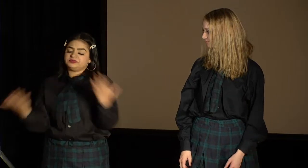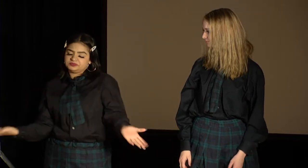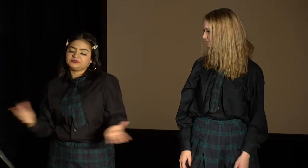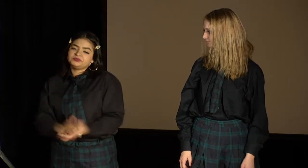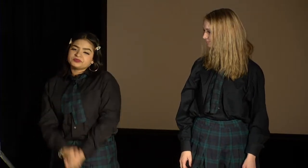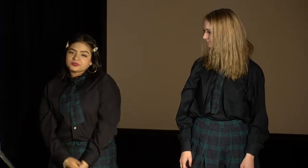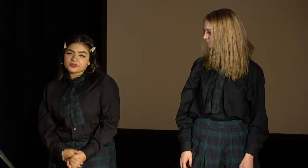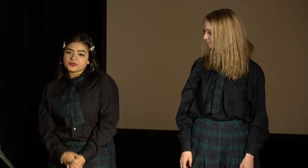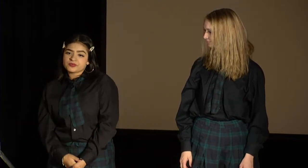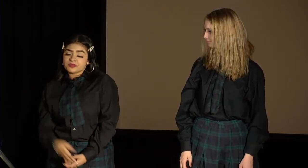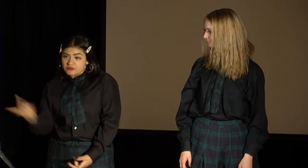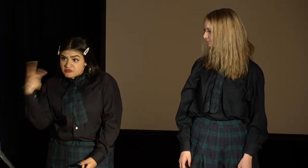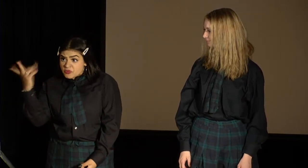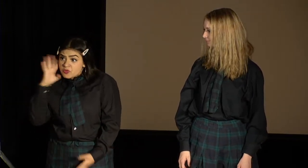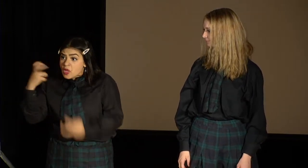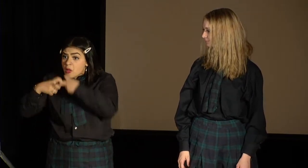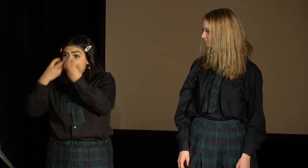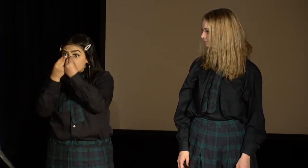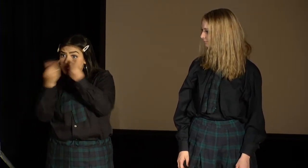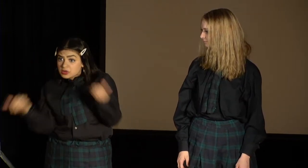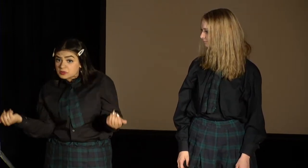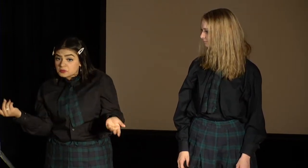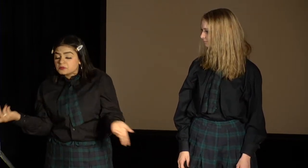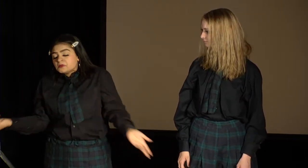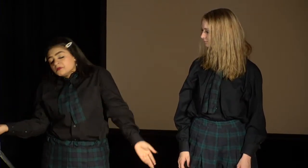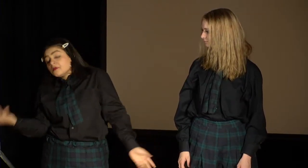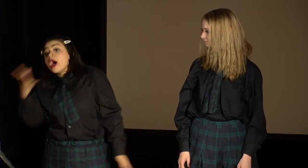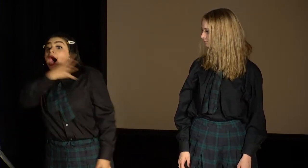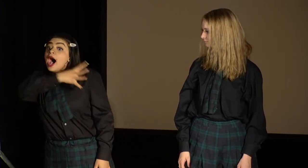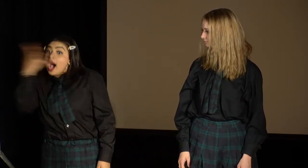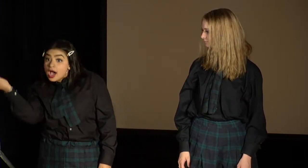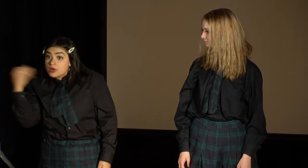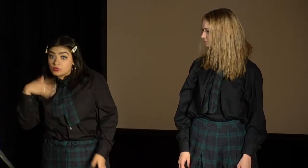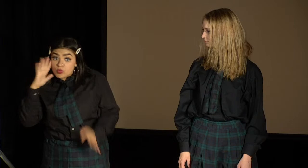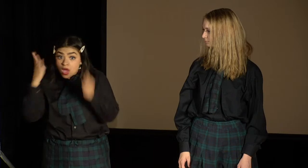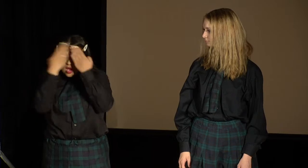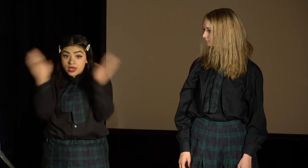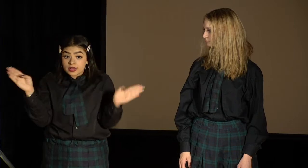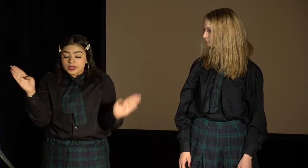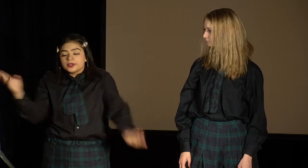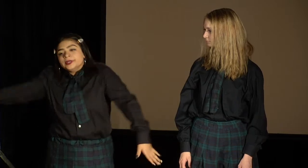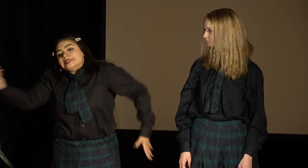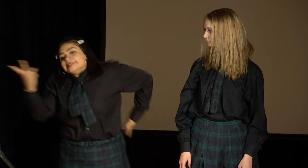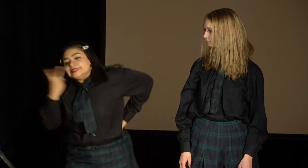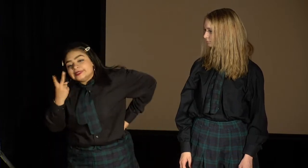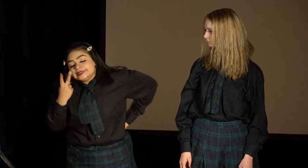dinner. I don't know if he'll fix everything, but now I'm open to trying.